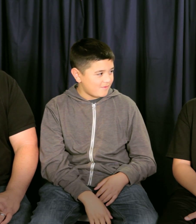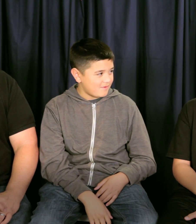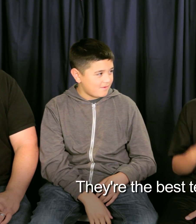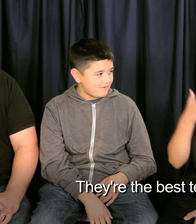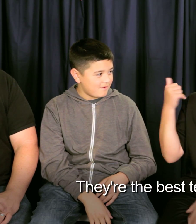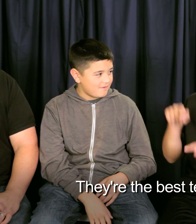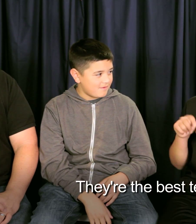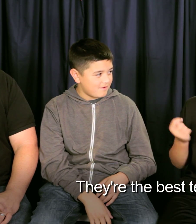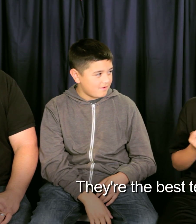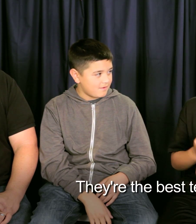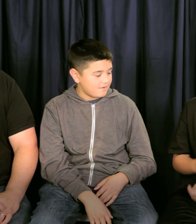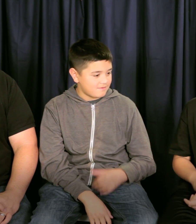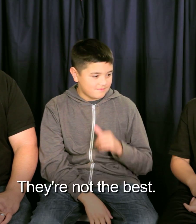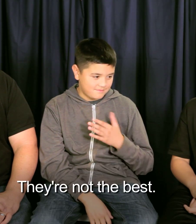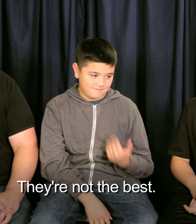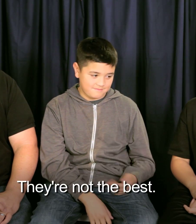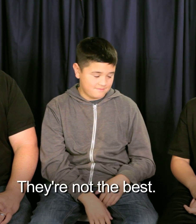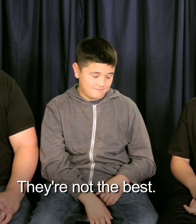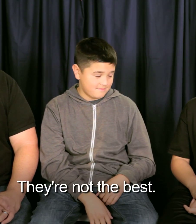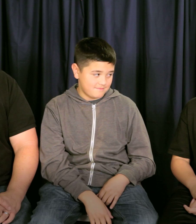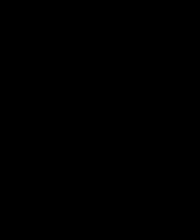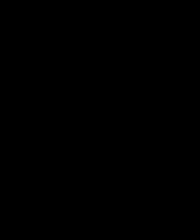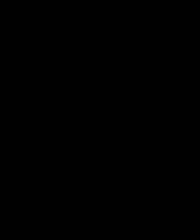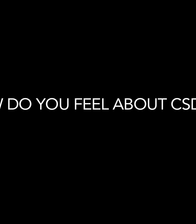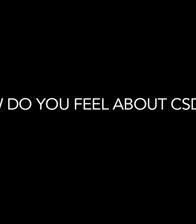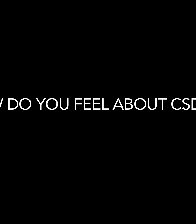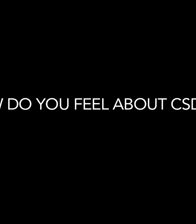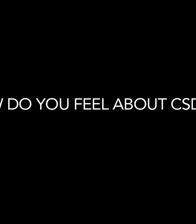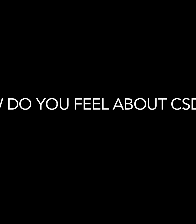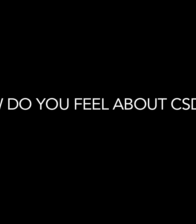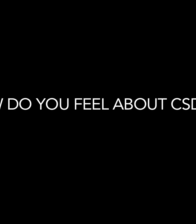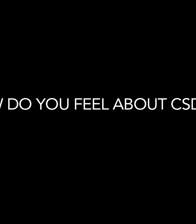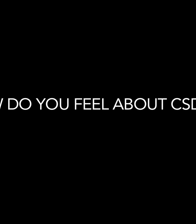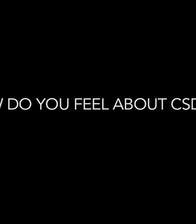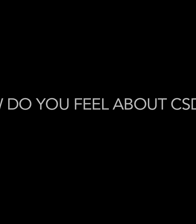They're the best team. They're not the best team. They're the best